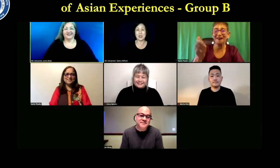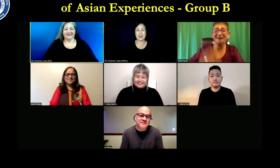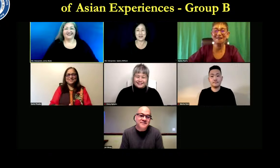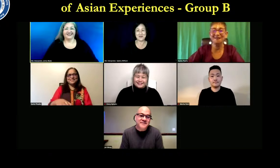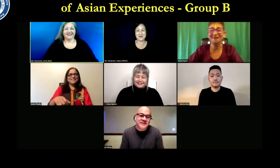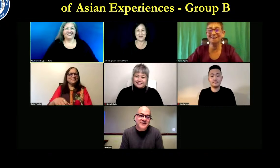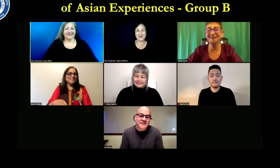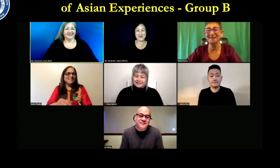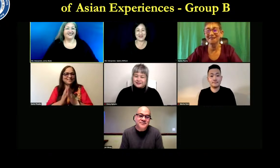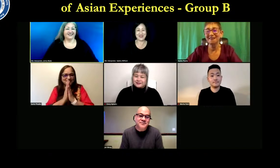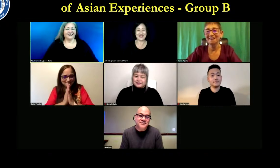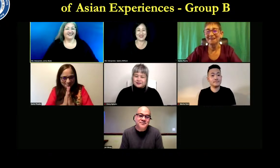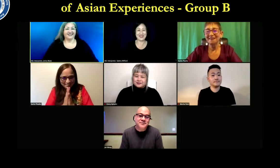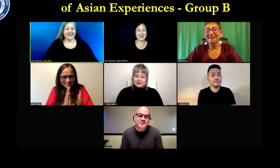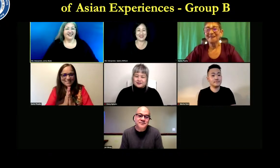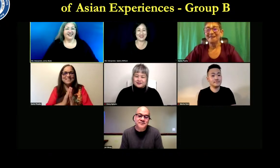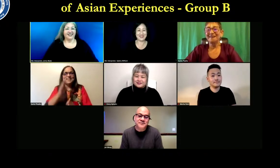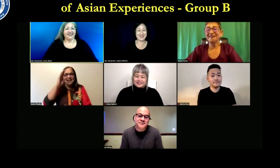UCLA.